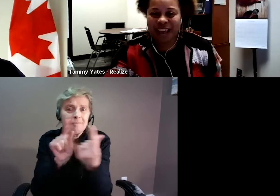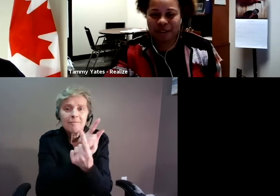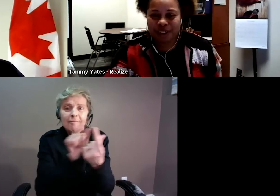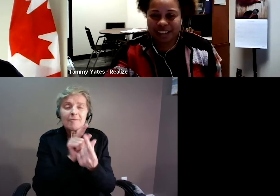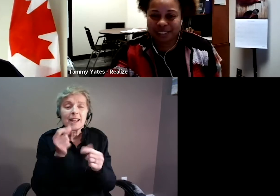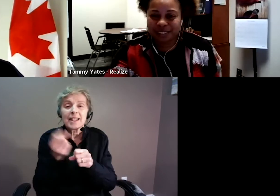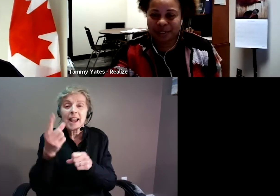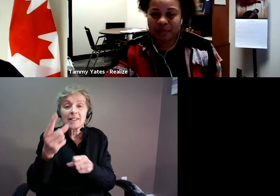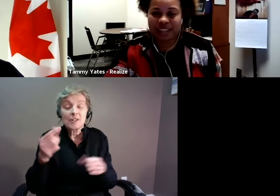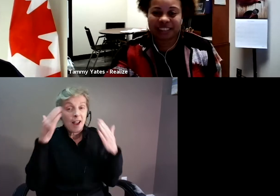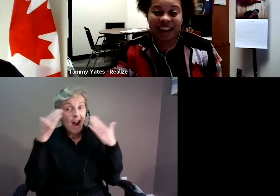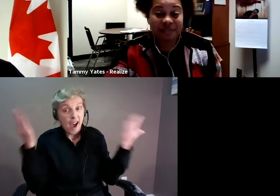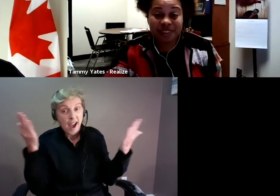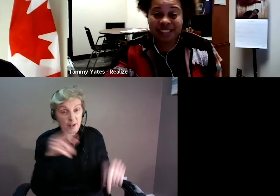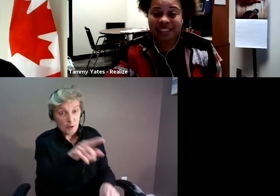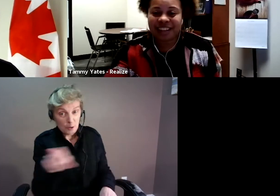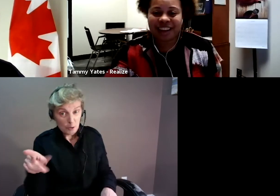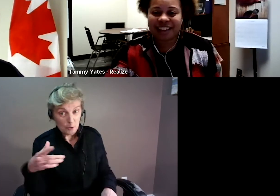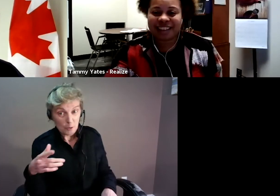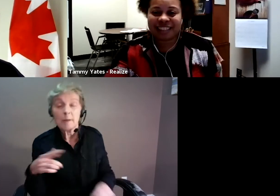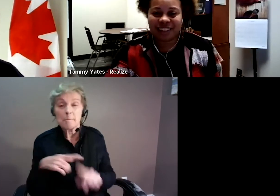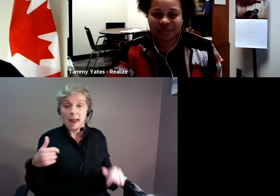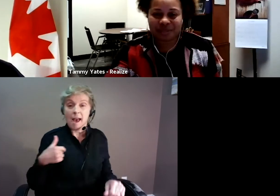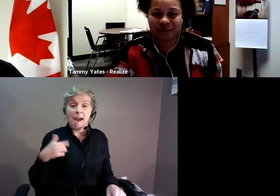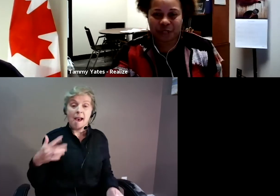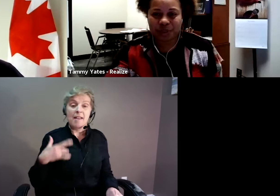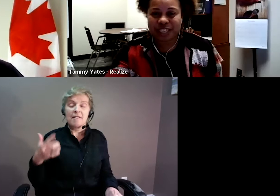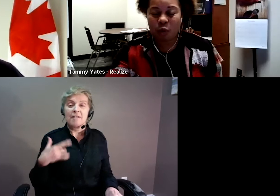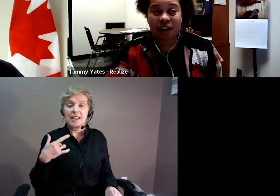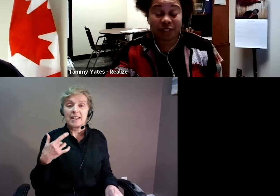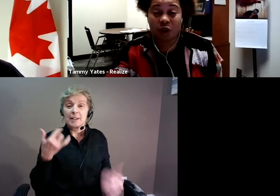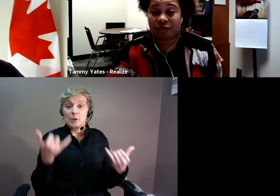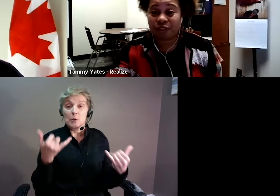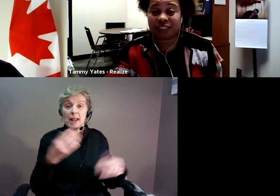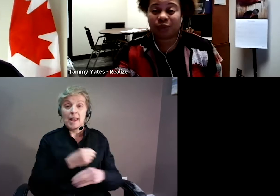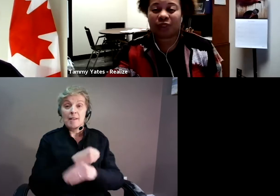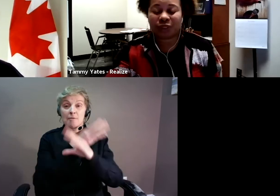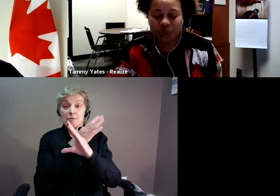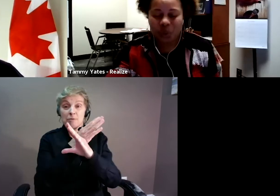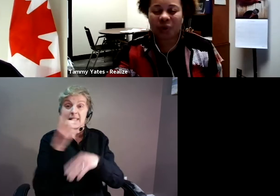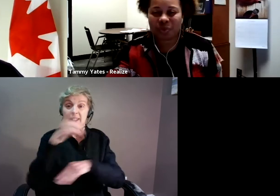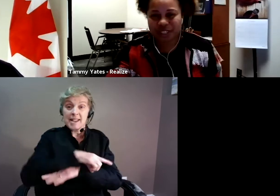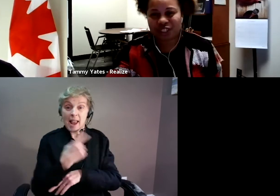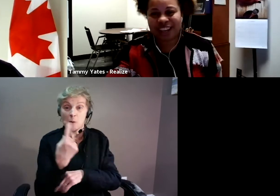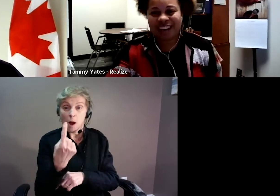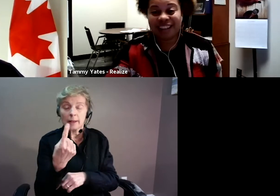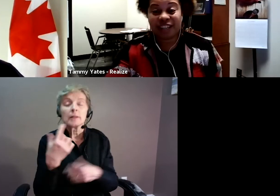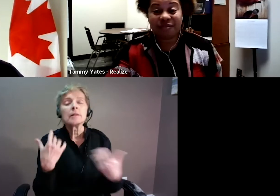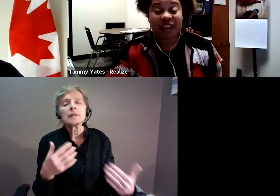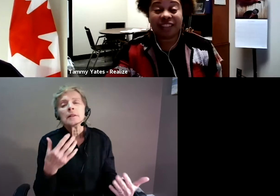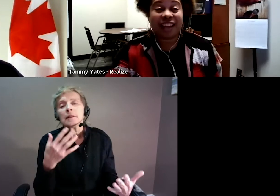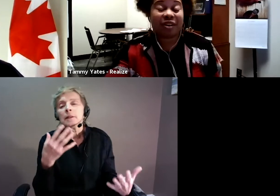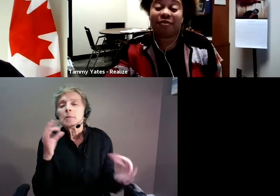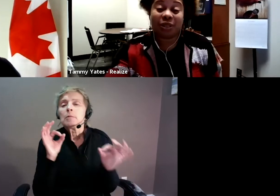about anyone else, but I feel like this half day virtual day one of the conference was so rich that